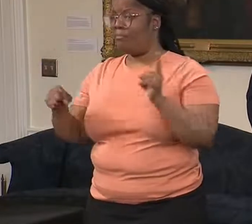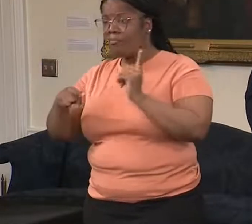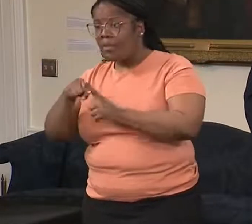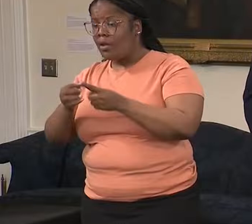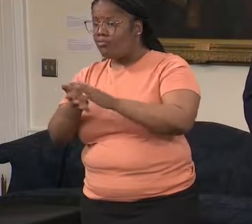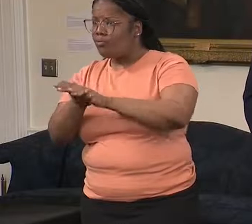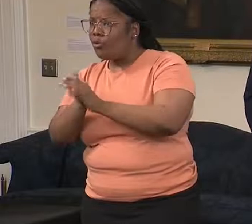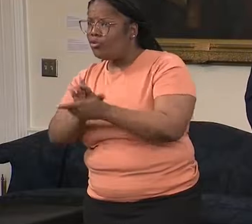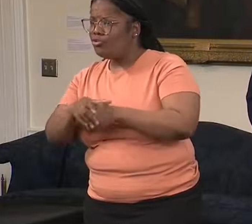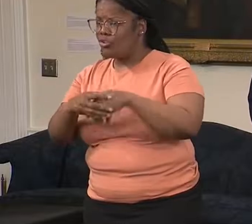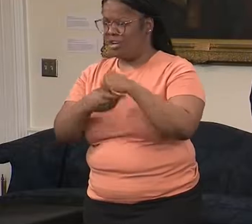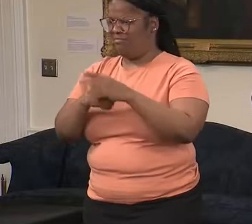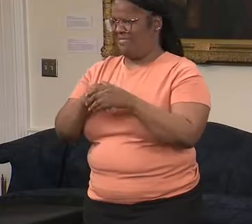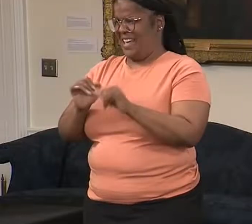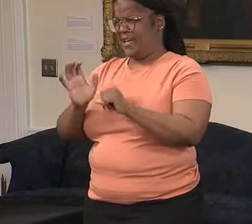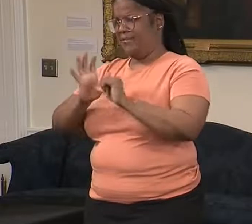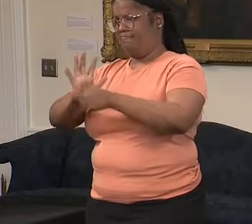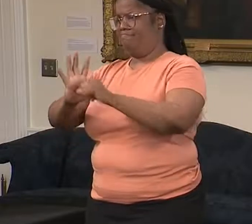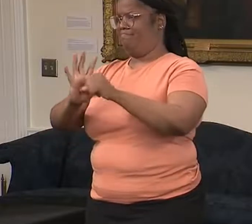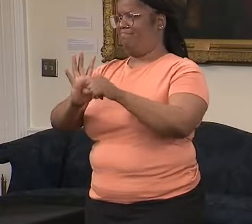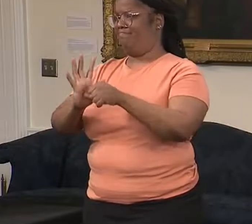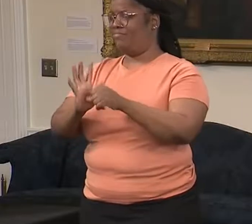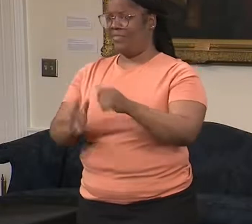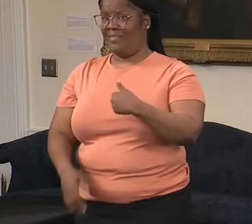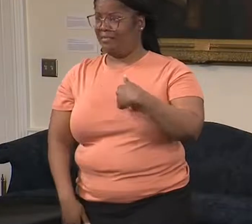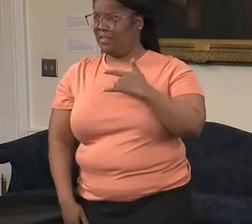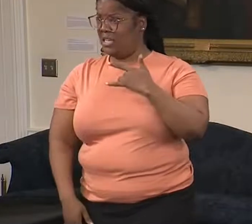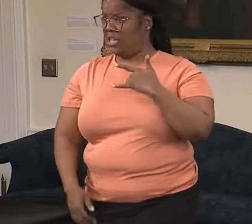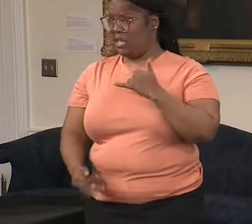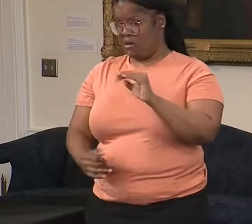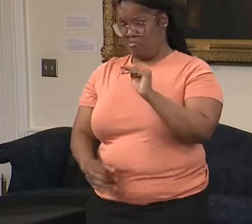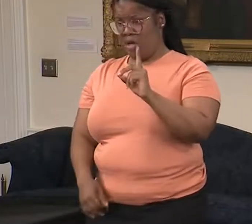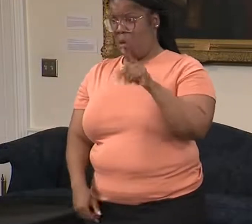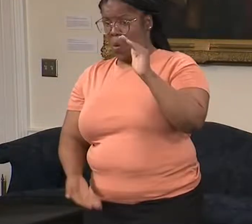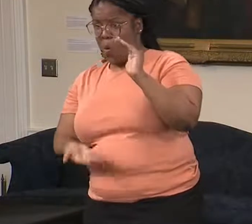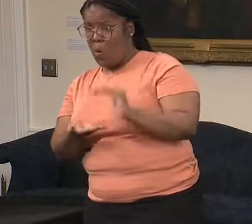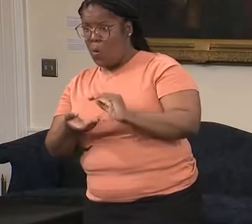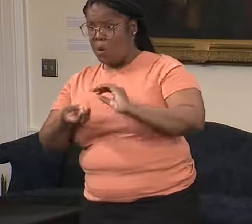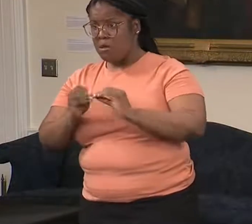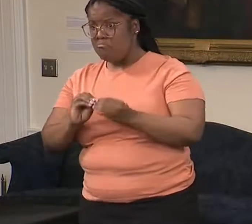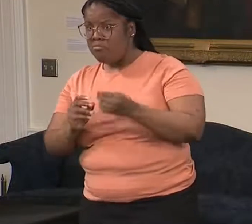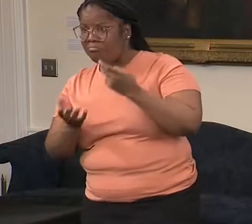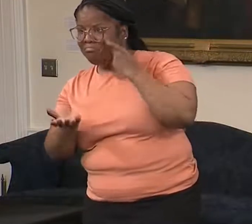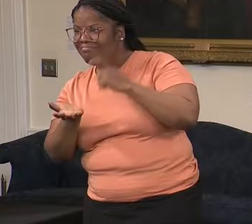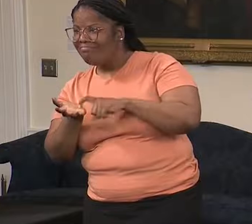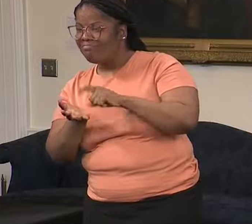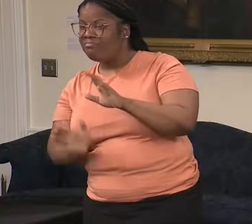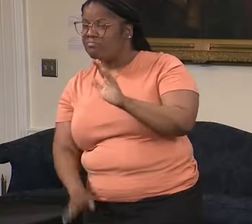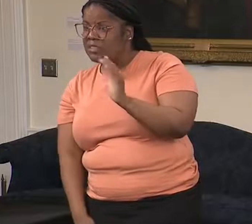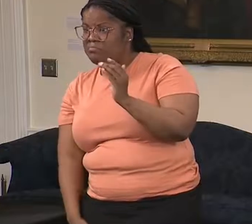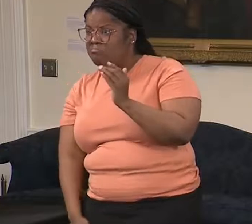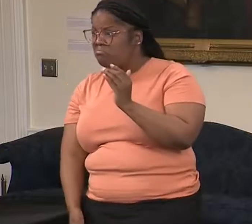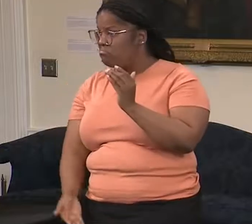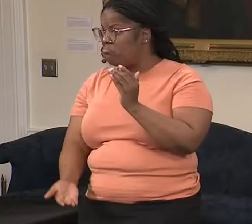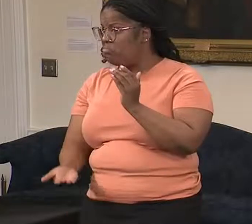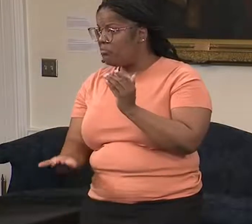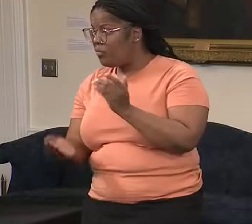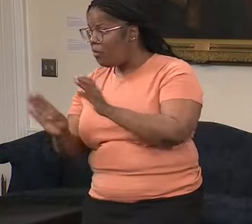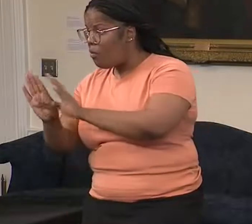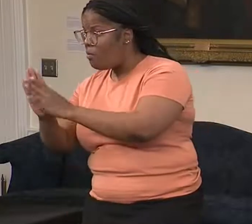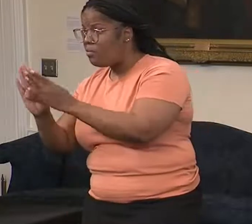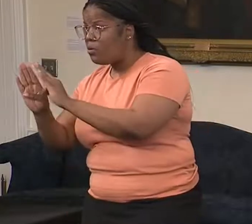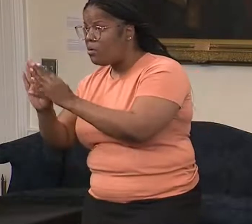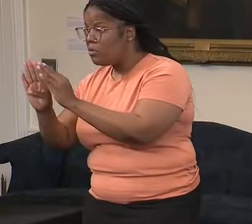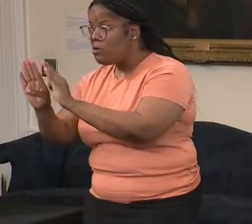of those things that kept us safe. It doesn't appear to have anything to do with openings because New York has got most things closed, and it's, I